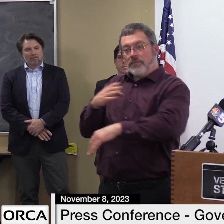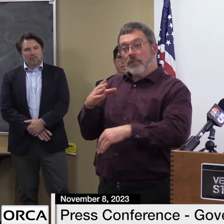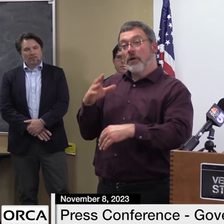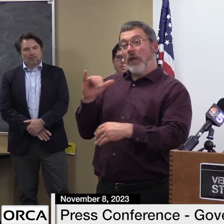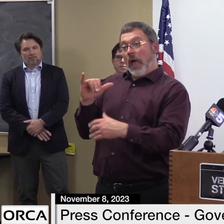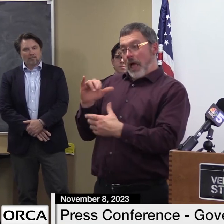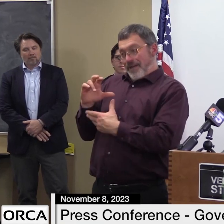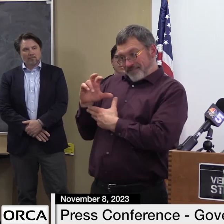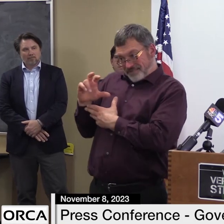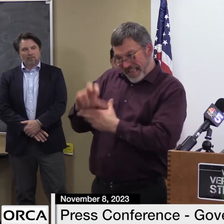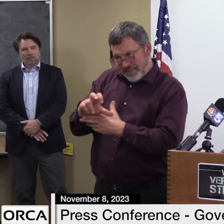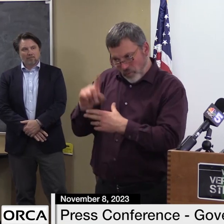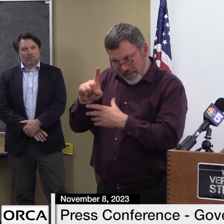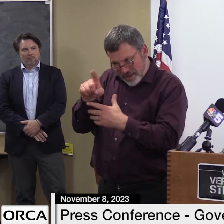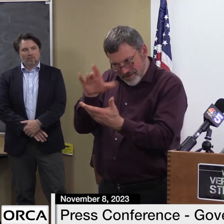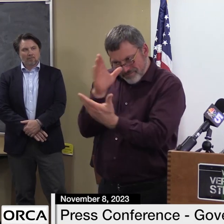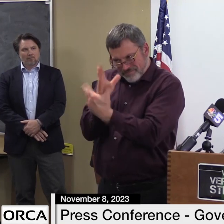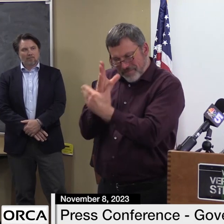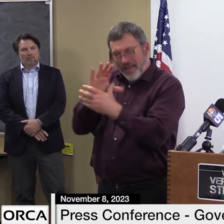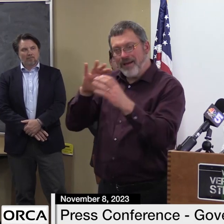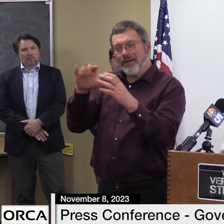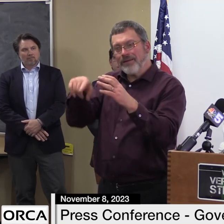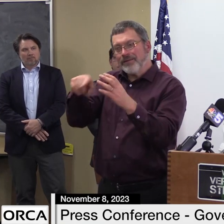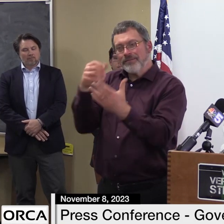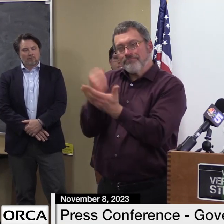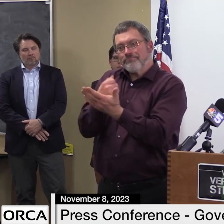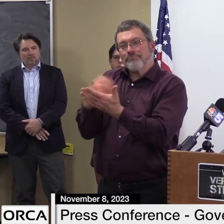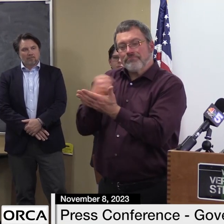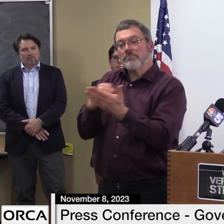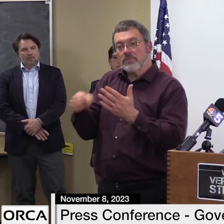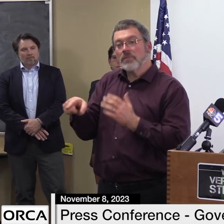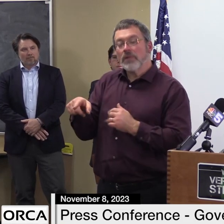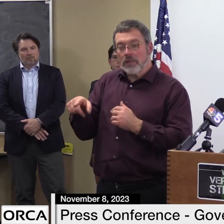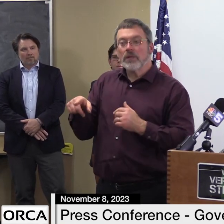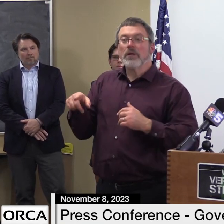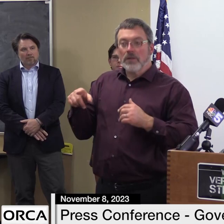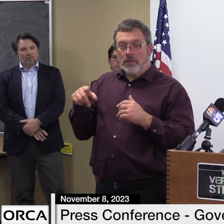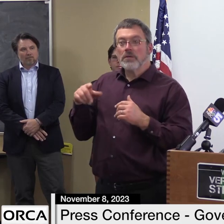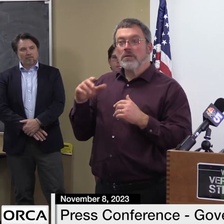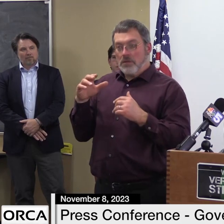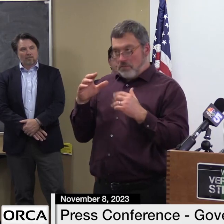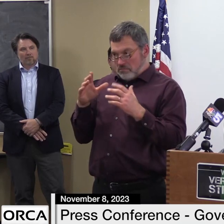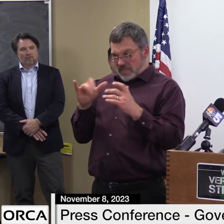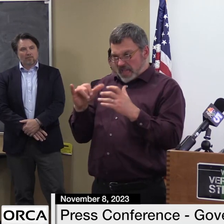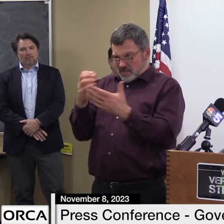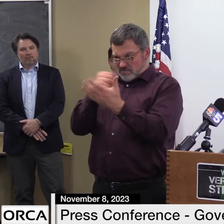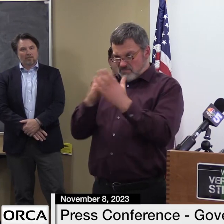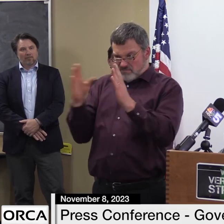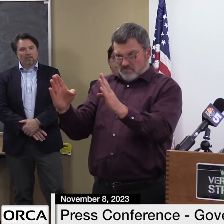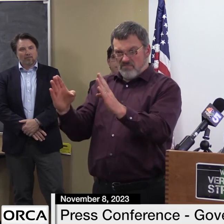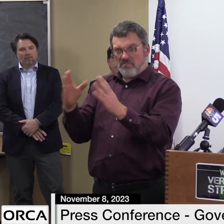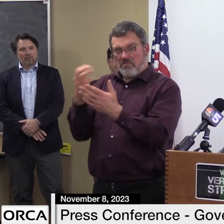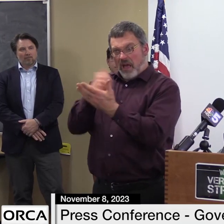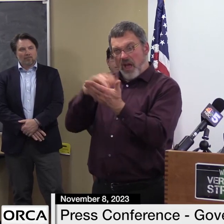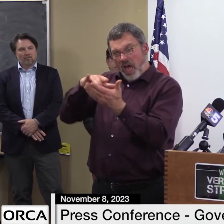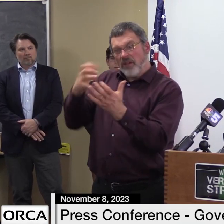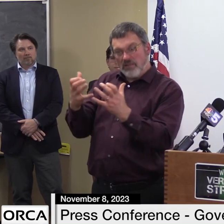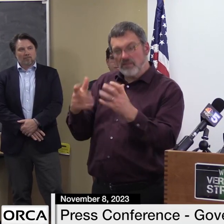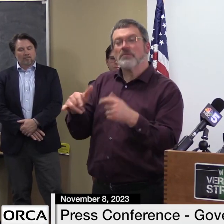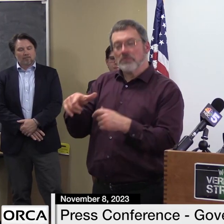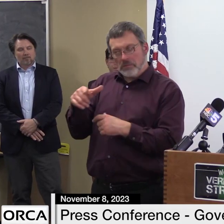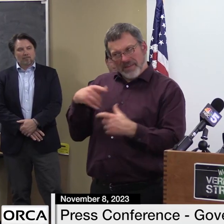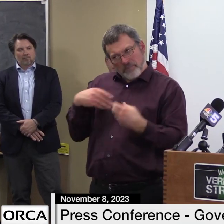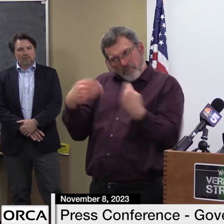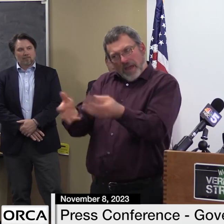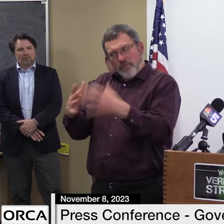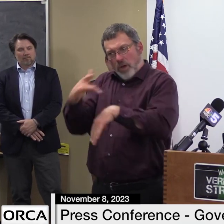Vermonters to provide for another middle income that we're losing? We don't have that many. I don't think we